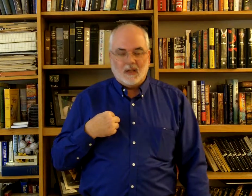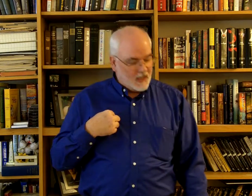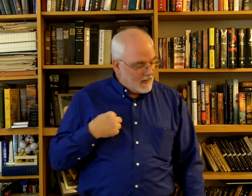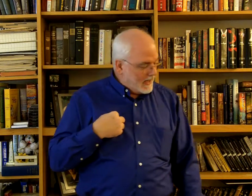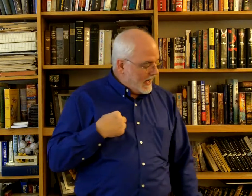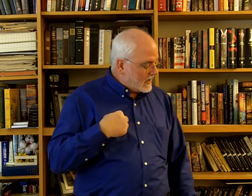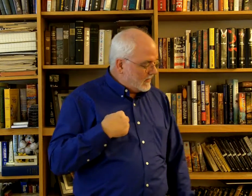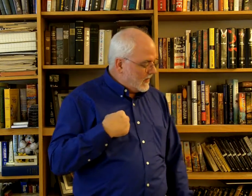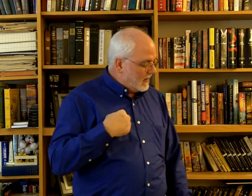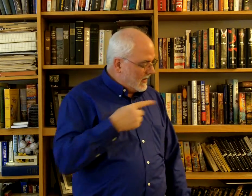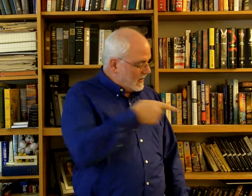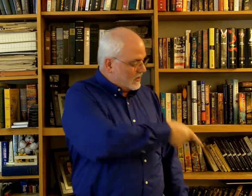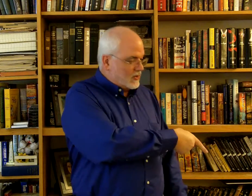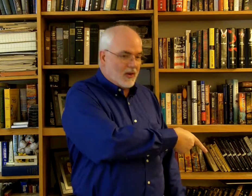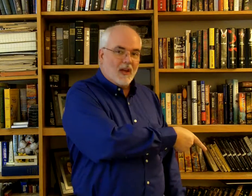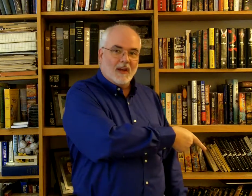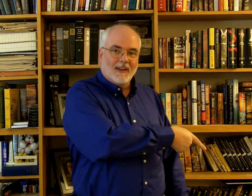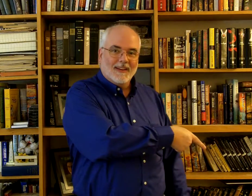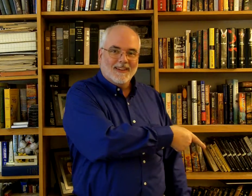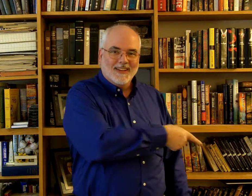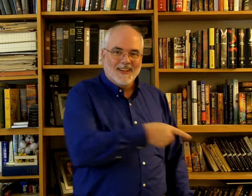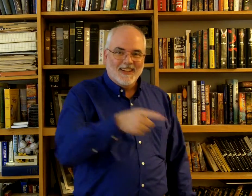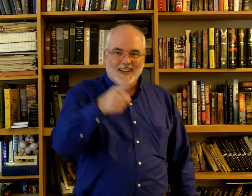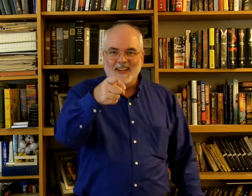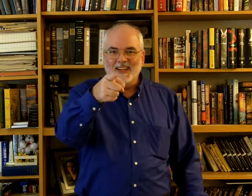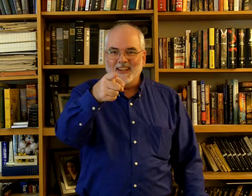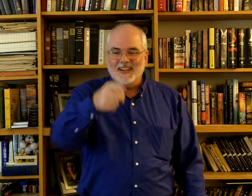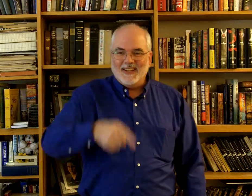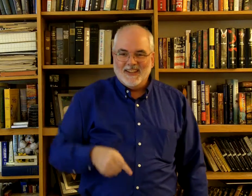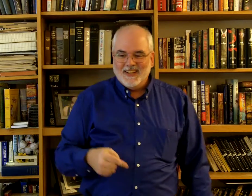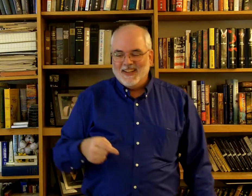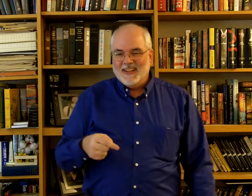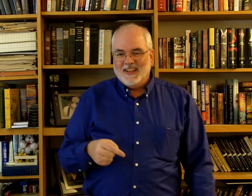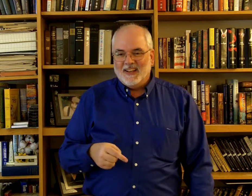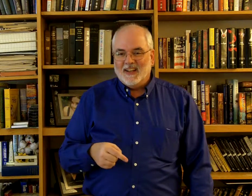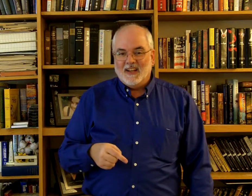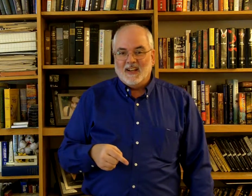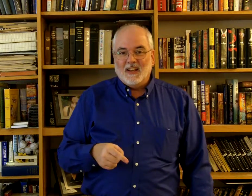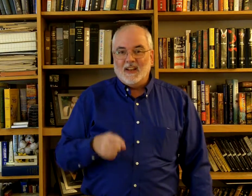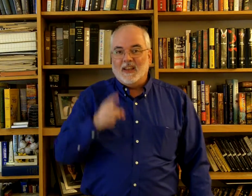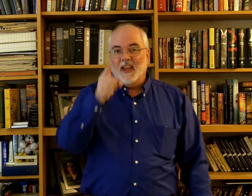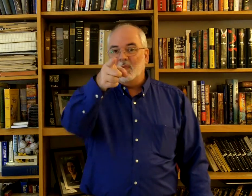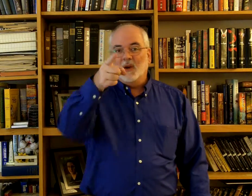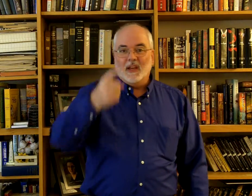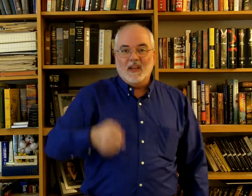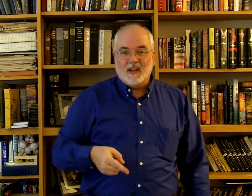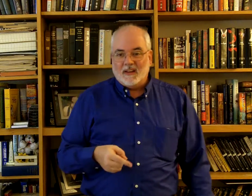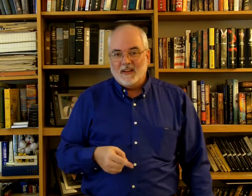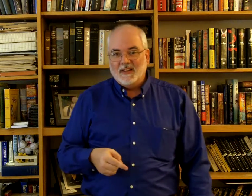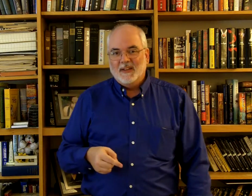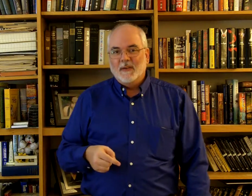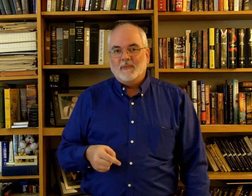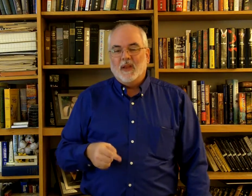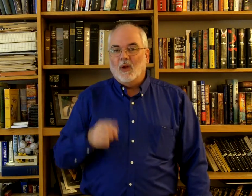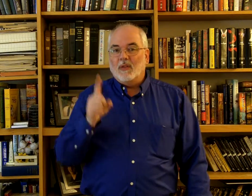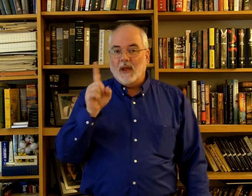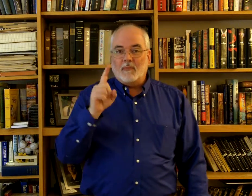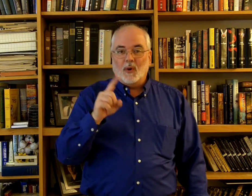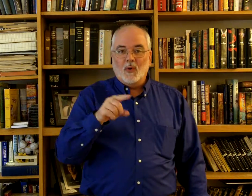see, my cat's female. She. He. The camera. It. You know, that